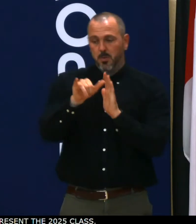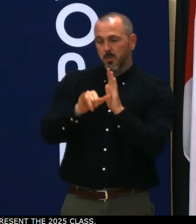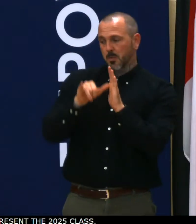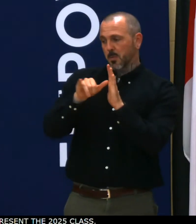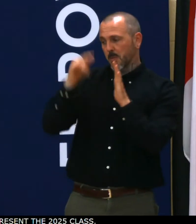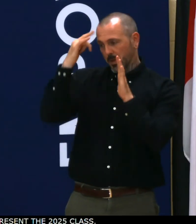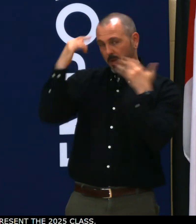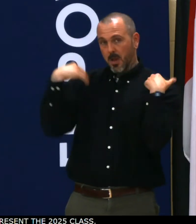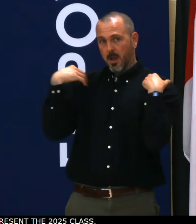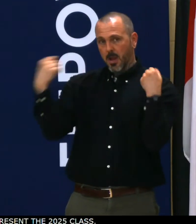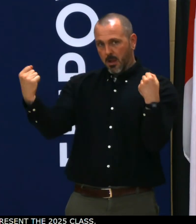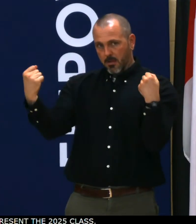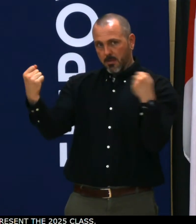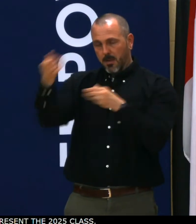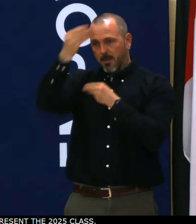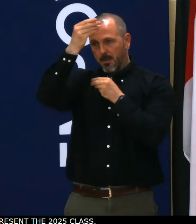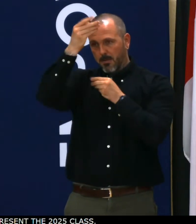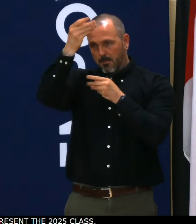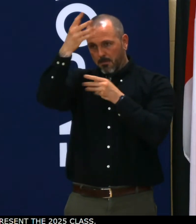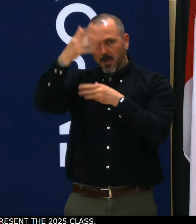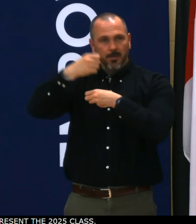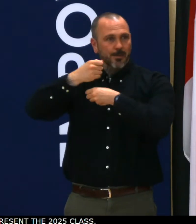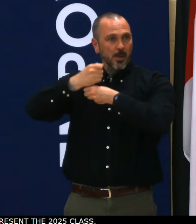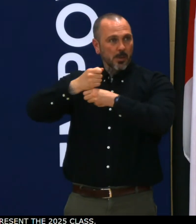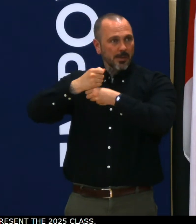health content creator,